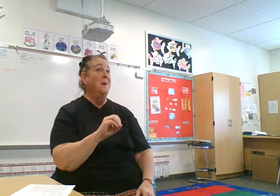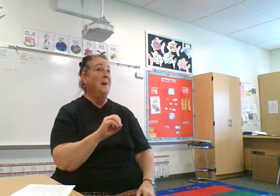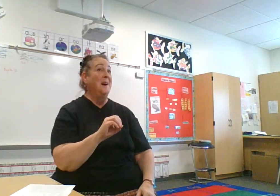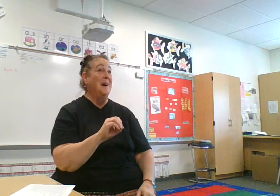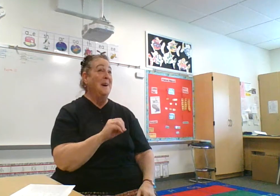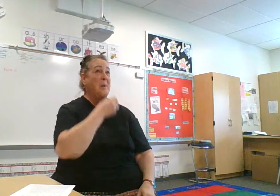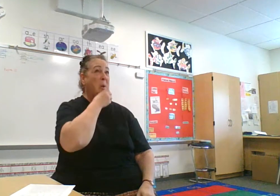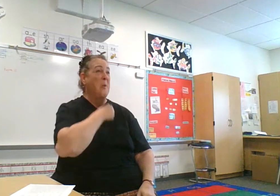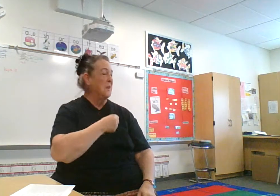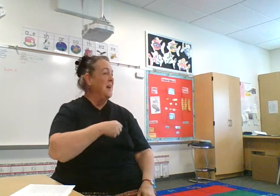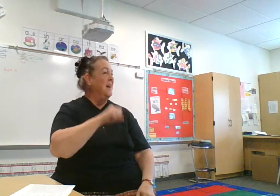Old.